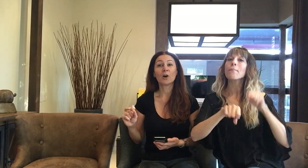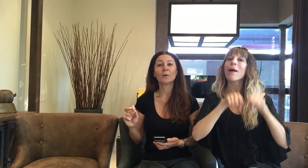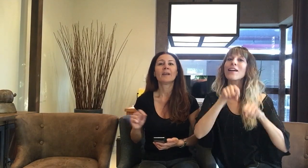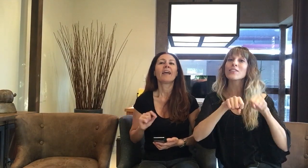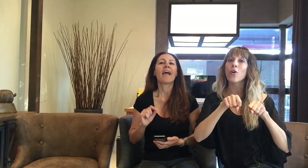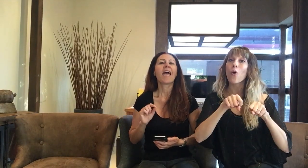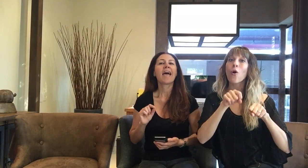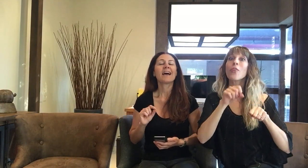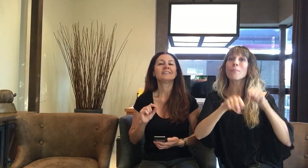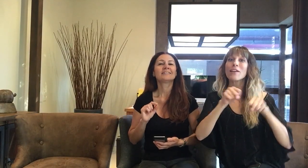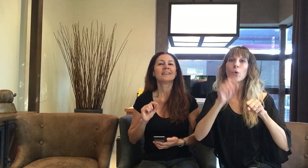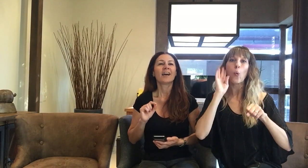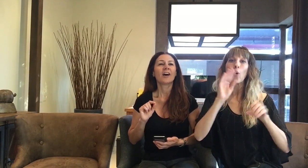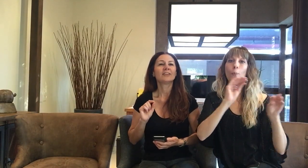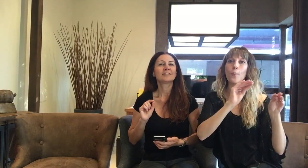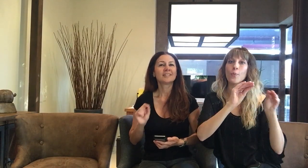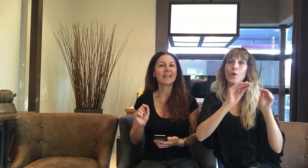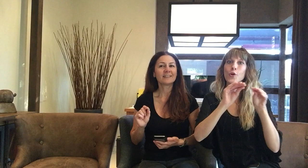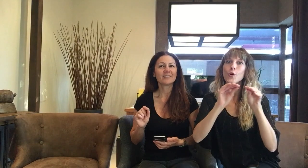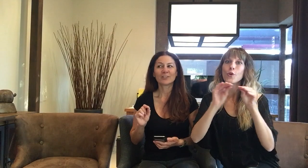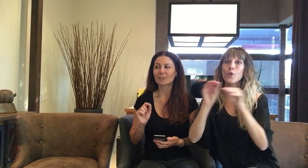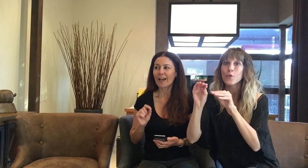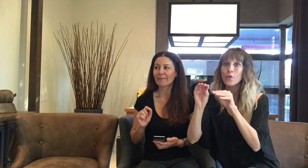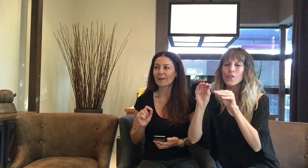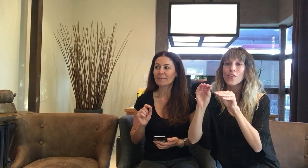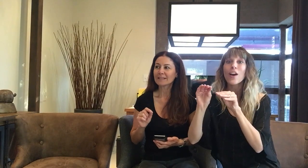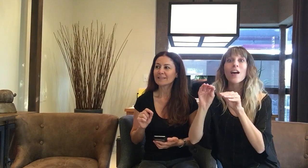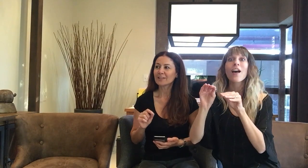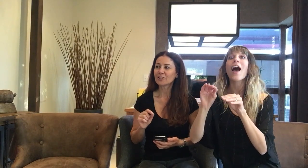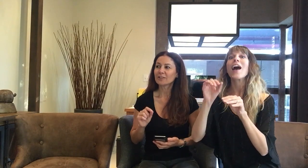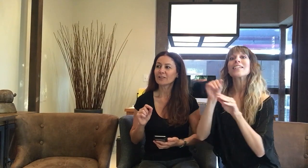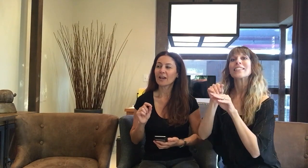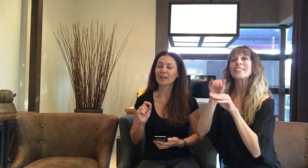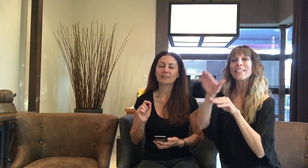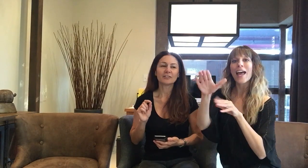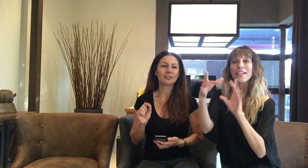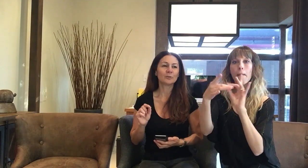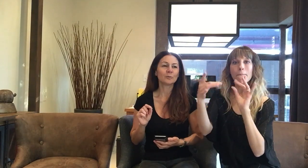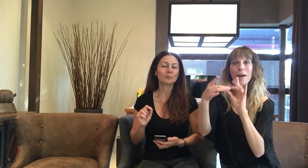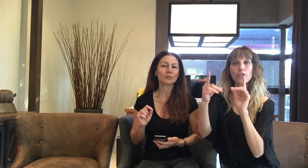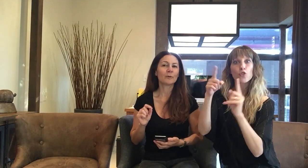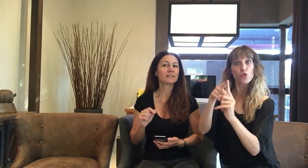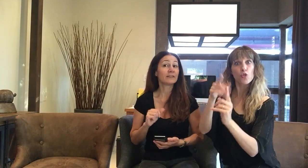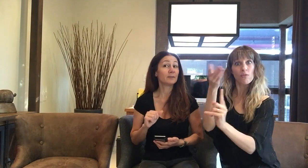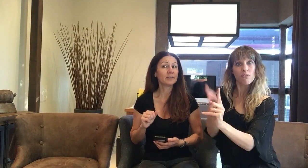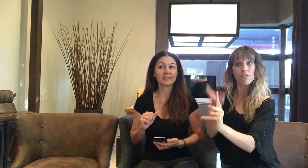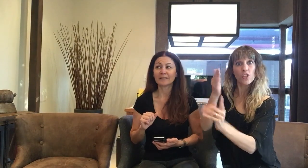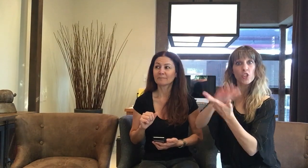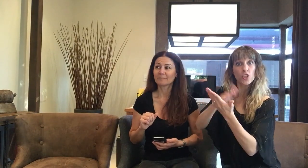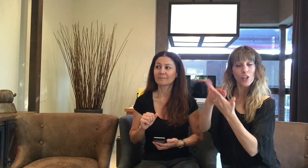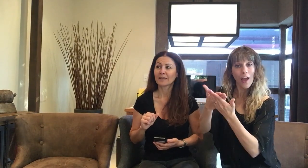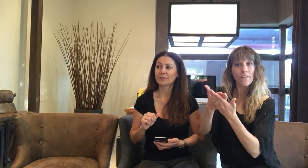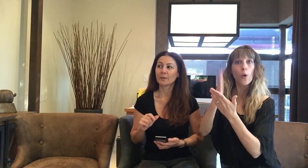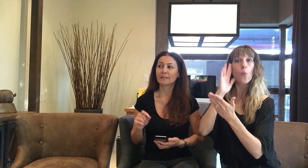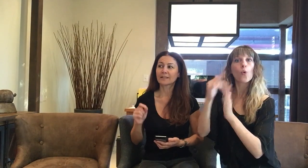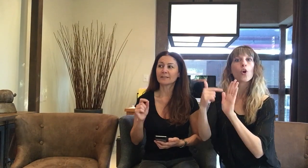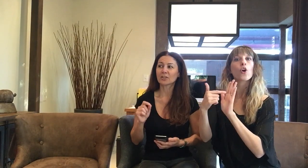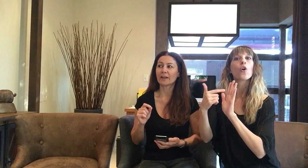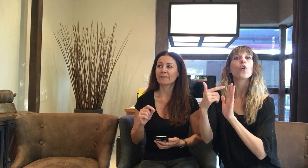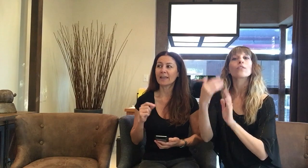go and send the chef a message to show his availability. So it'll tell the chef, "Hey,